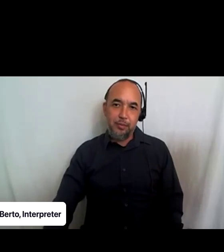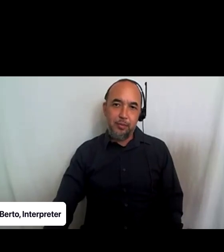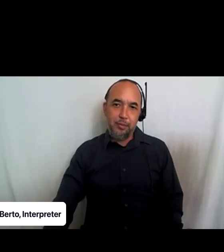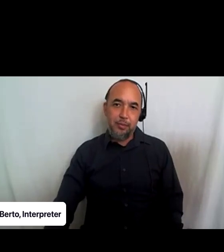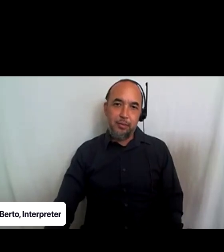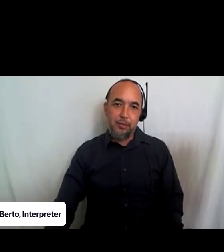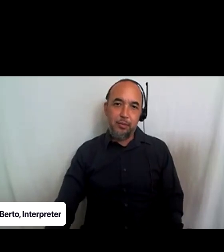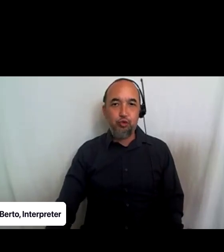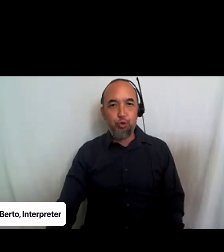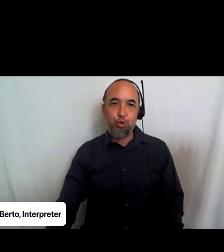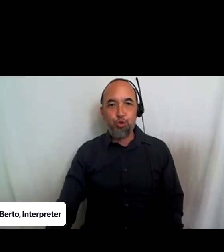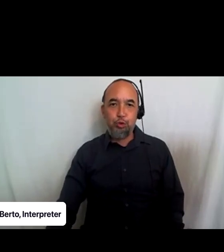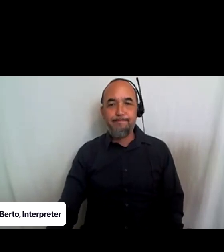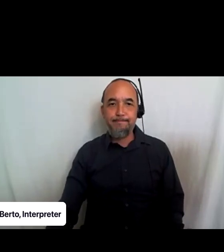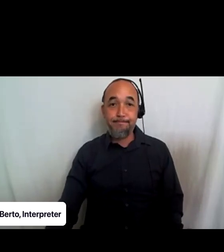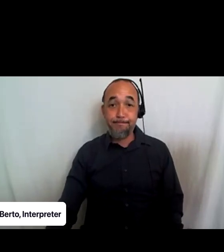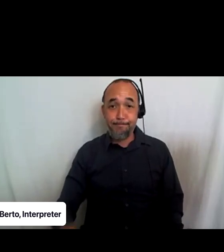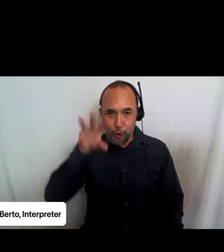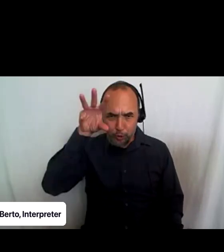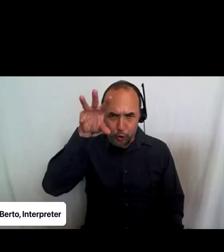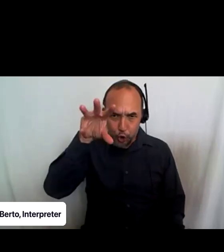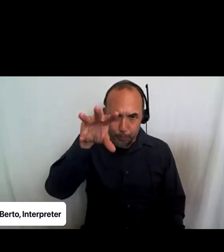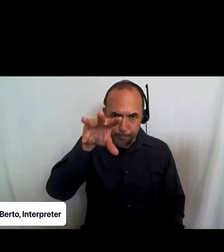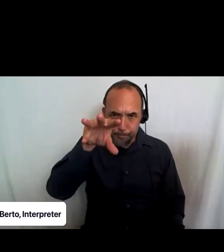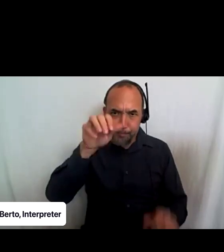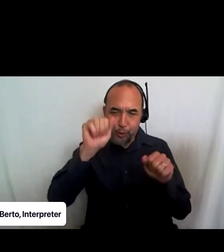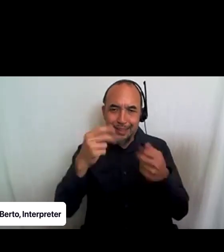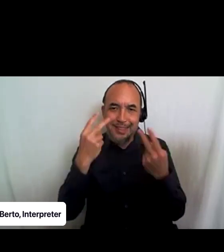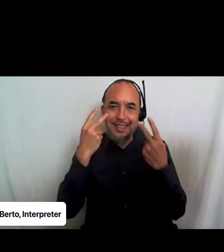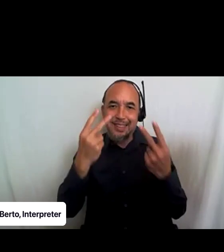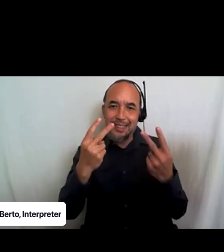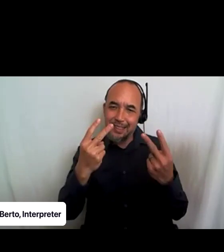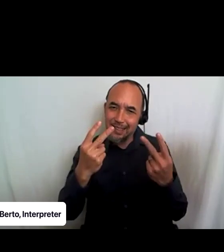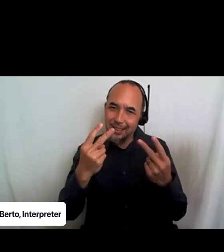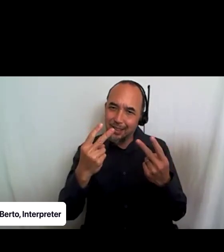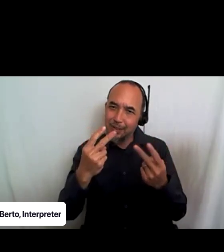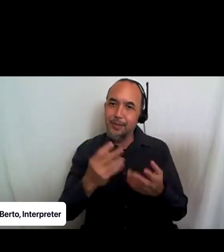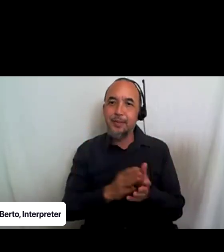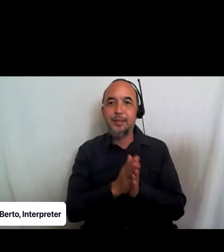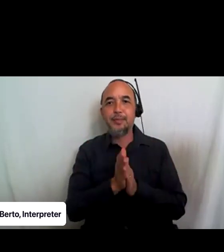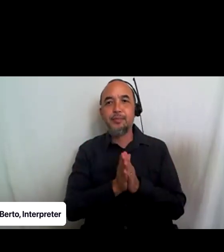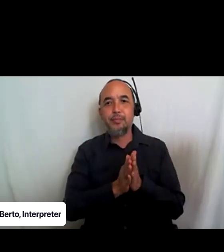Do. Let's zoom in a bit so you can see the texture. Nice there.